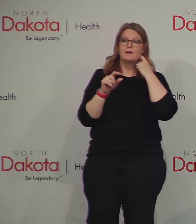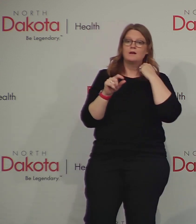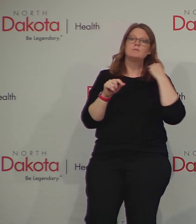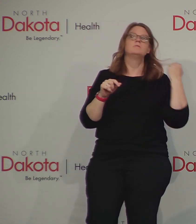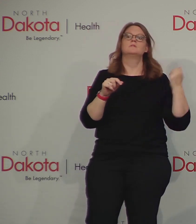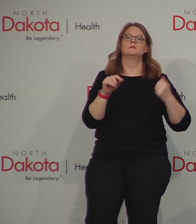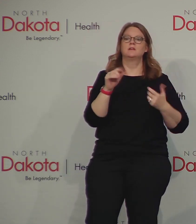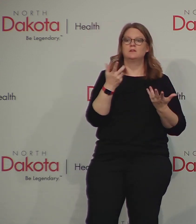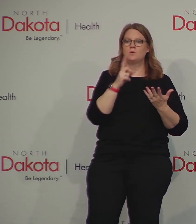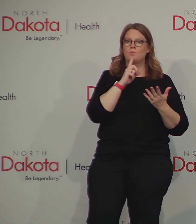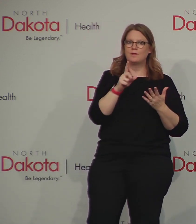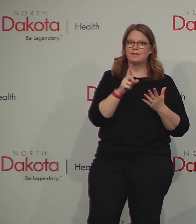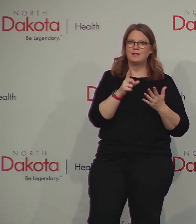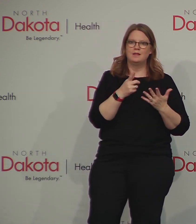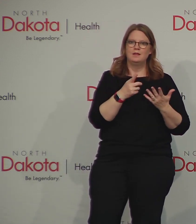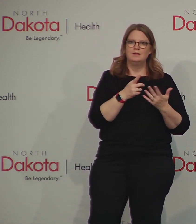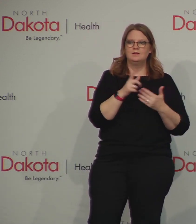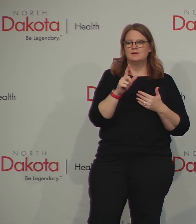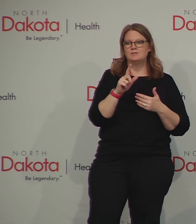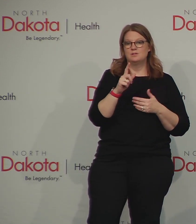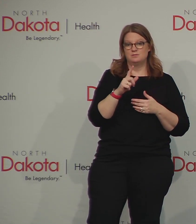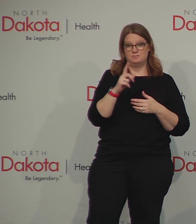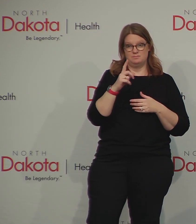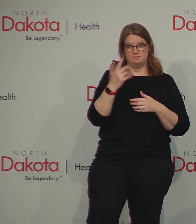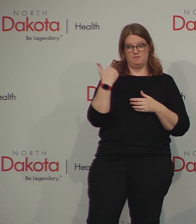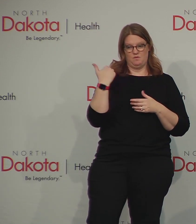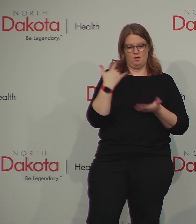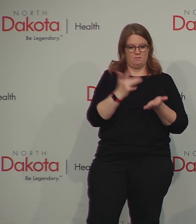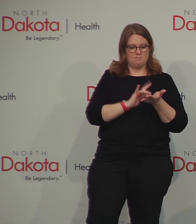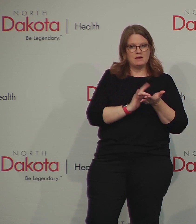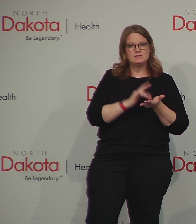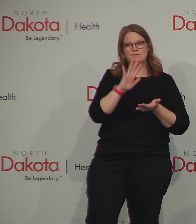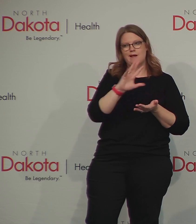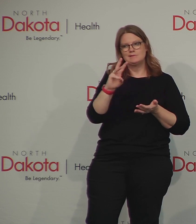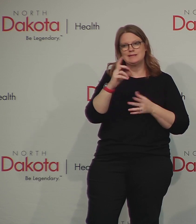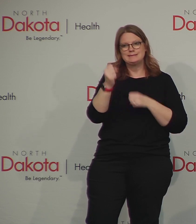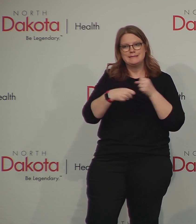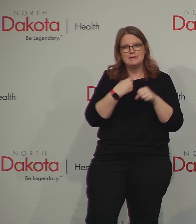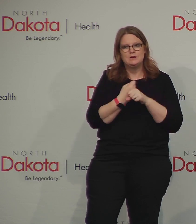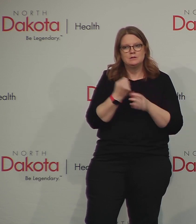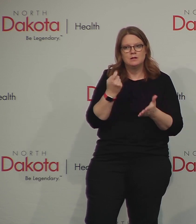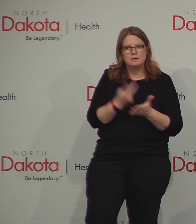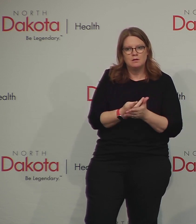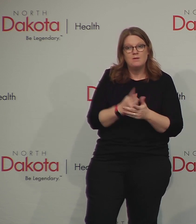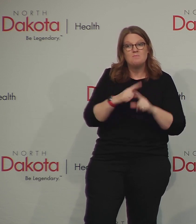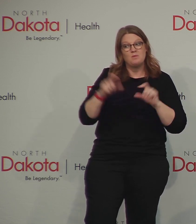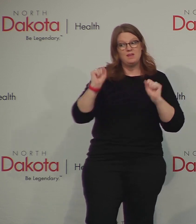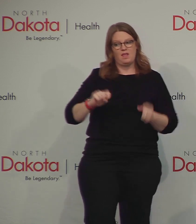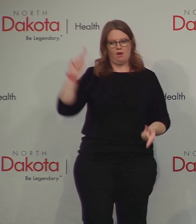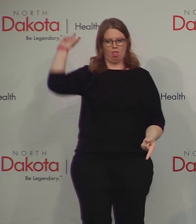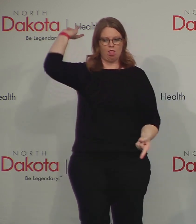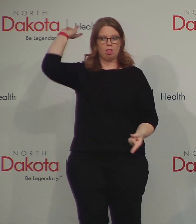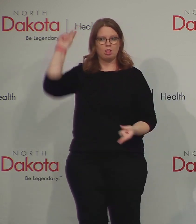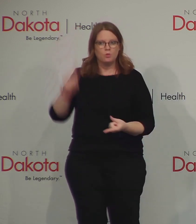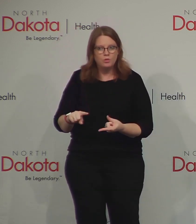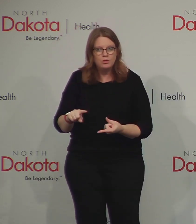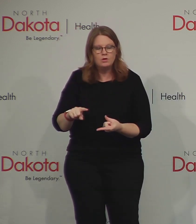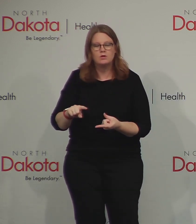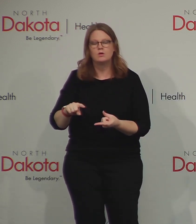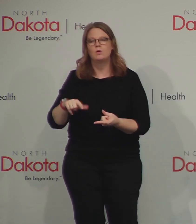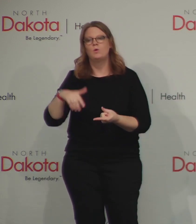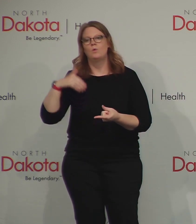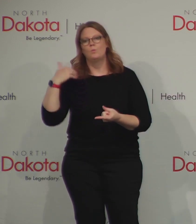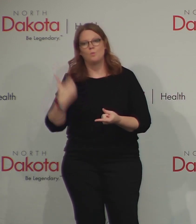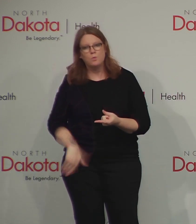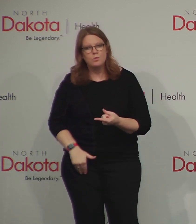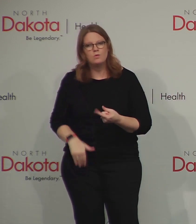from efficacy to release from 5 or 6 years down to less than a year. Think of the impact that's going to have on citizens and the